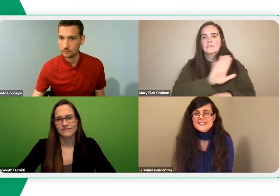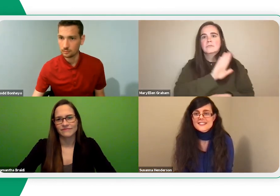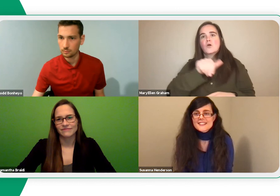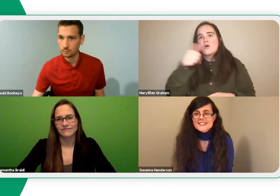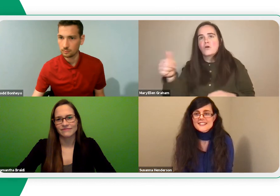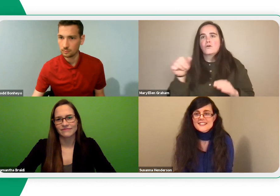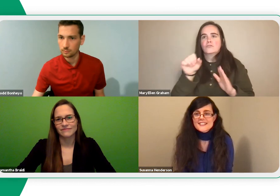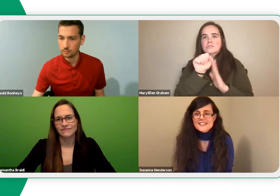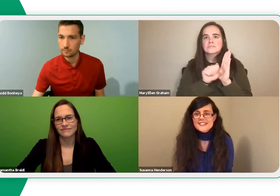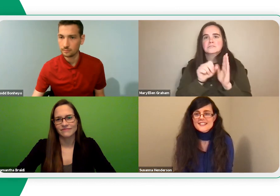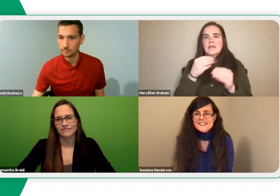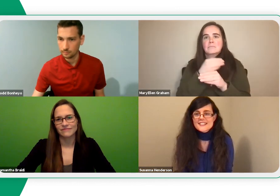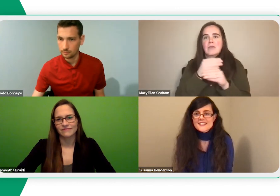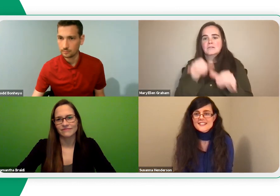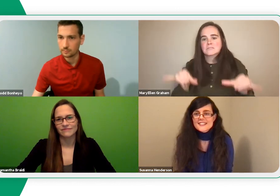full year curriculum